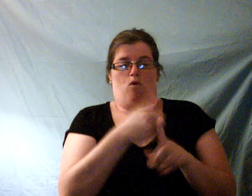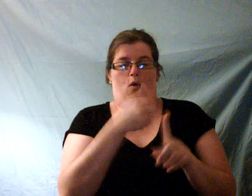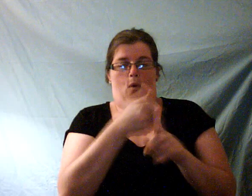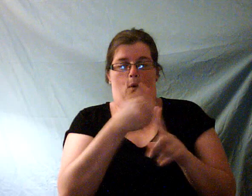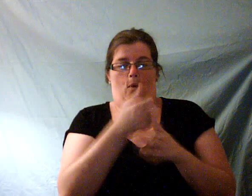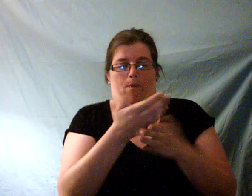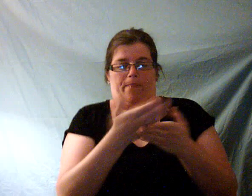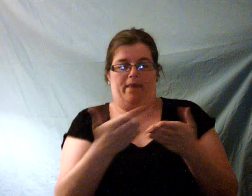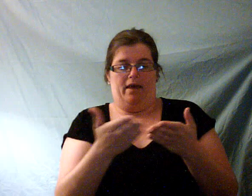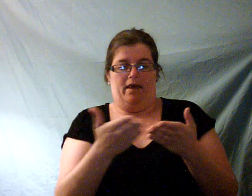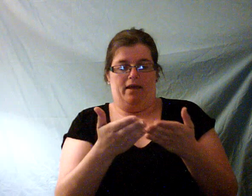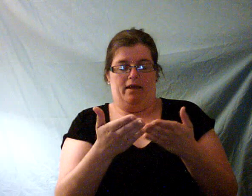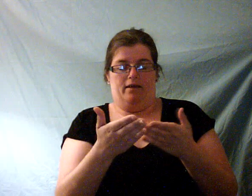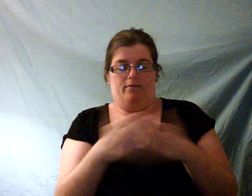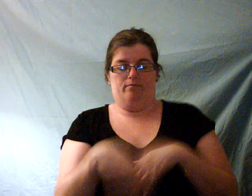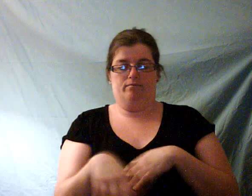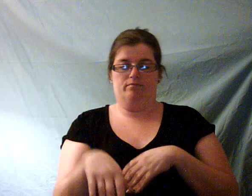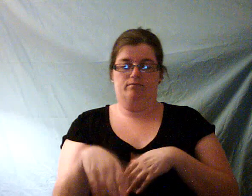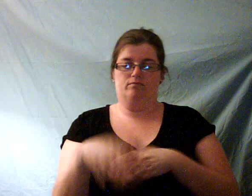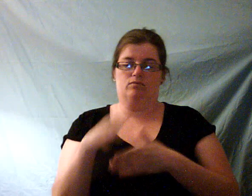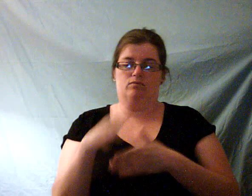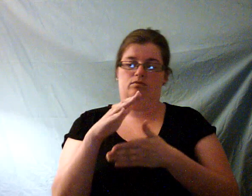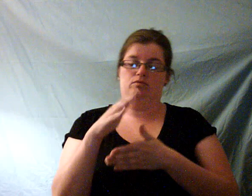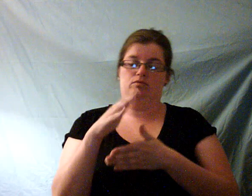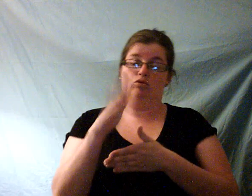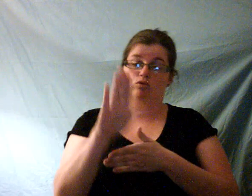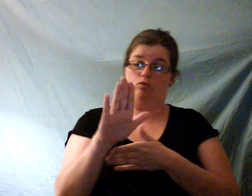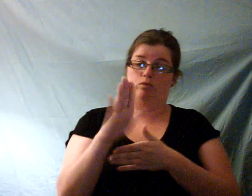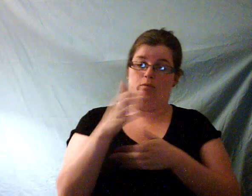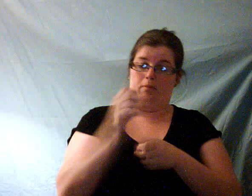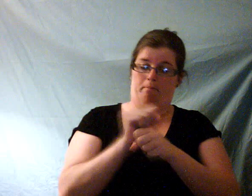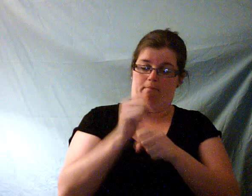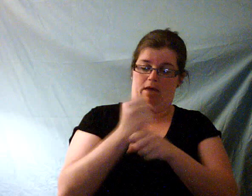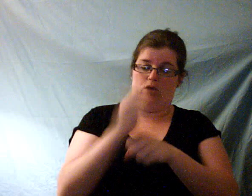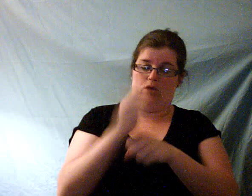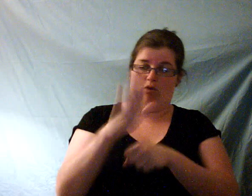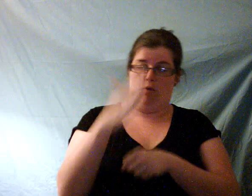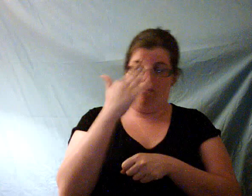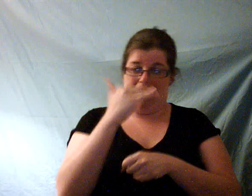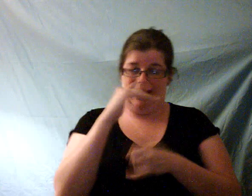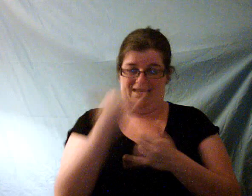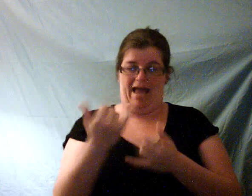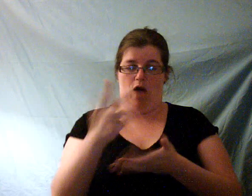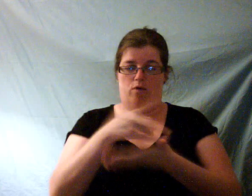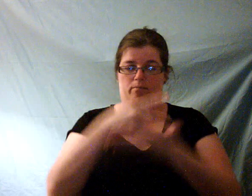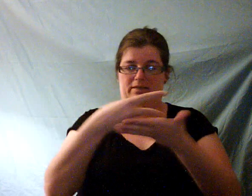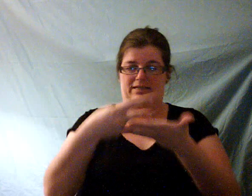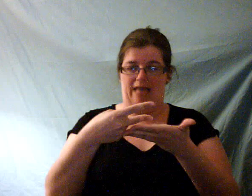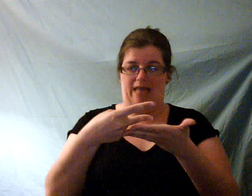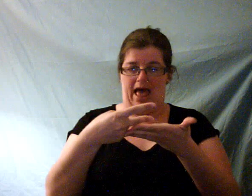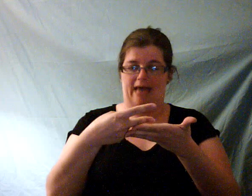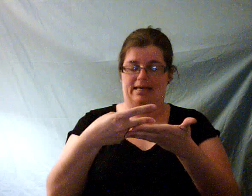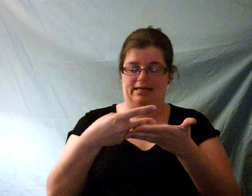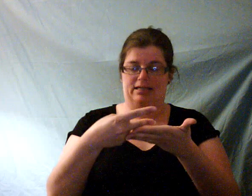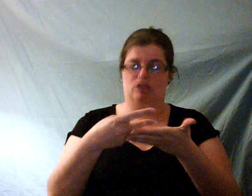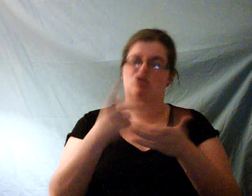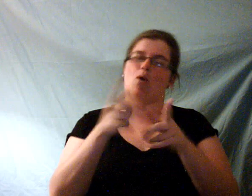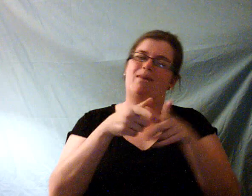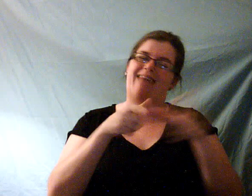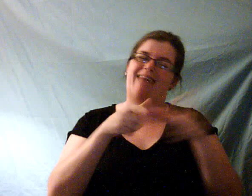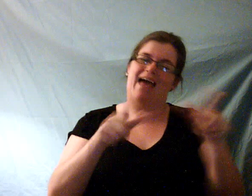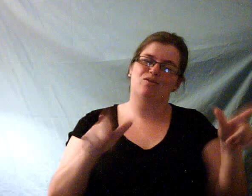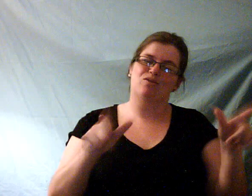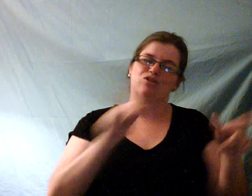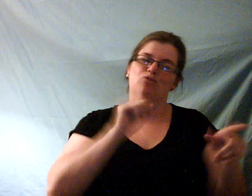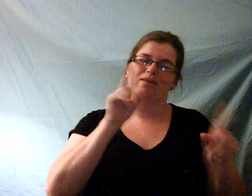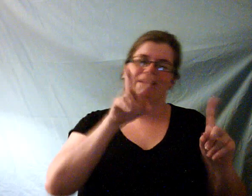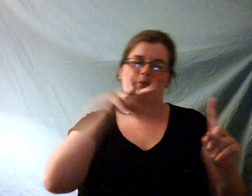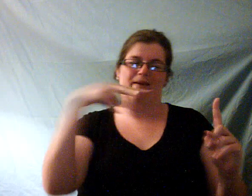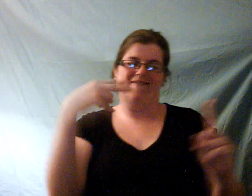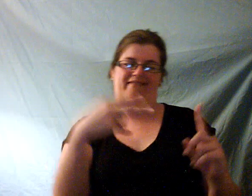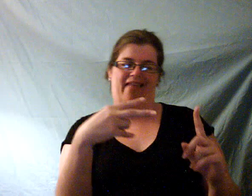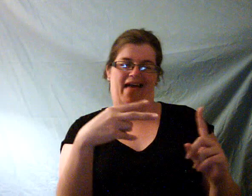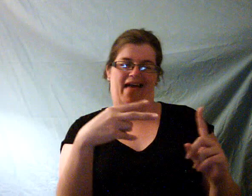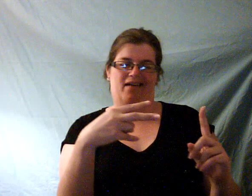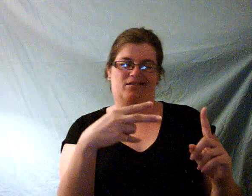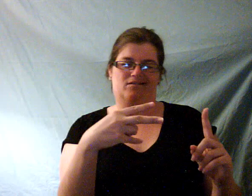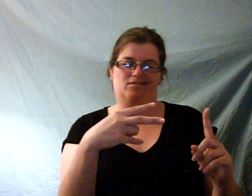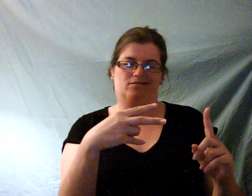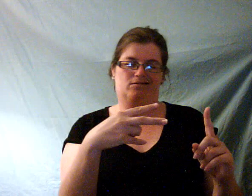the grease. You made your bed, now you lie in it. So language also reflects the emphasis that we have